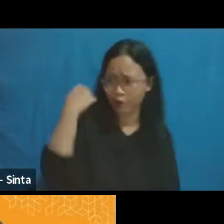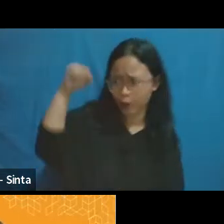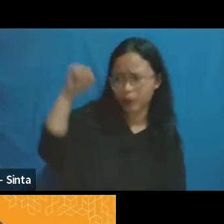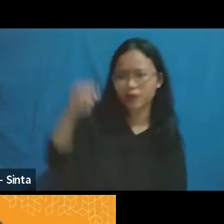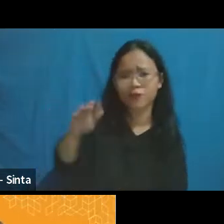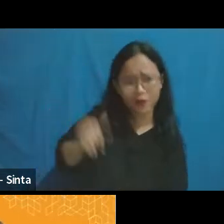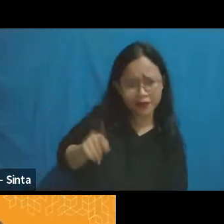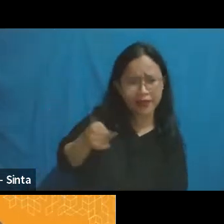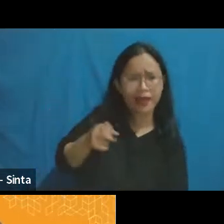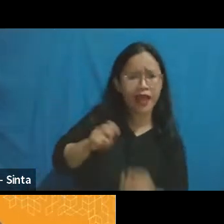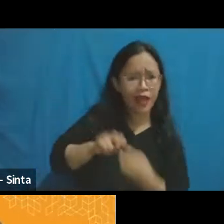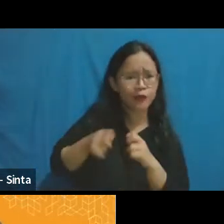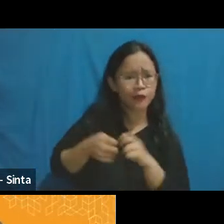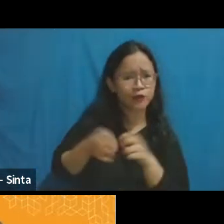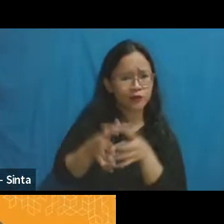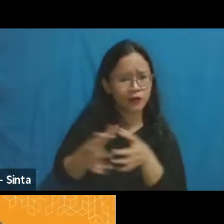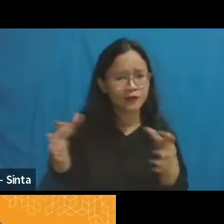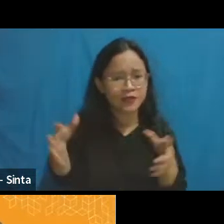same level of